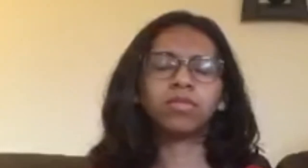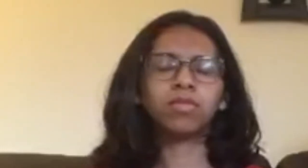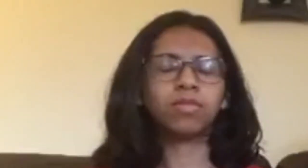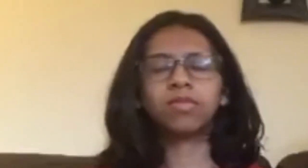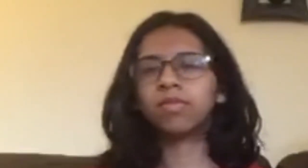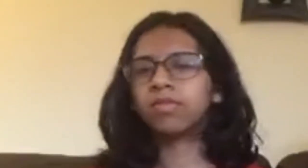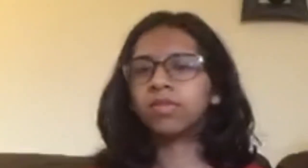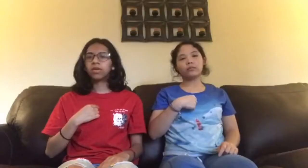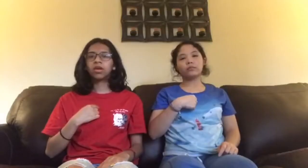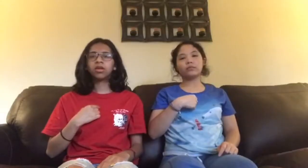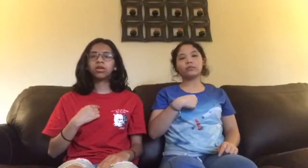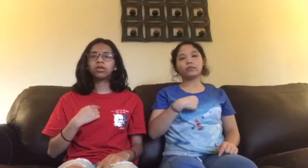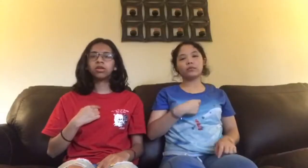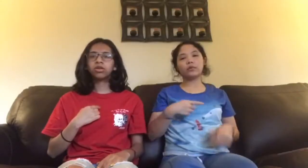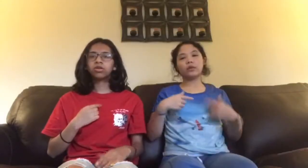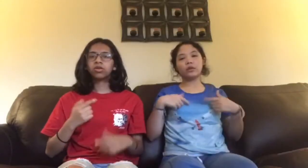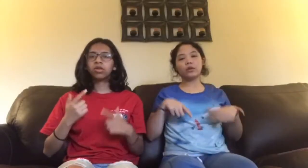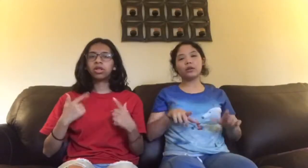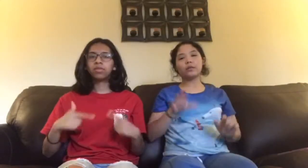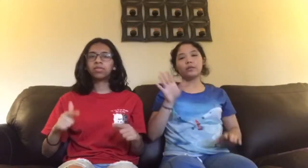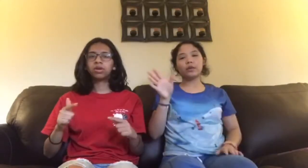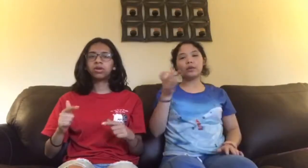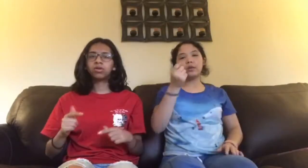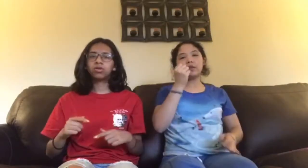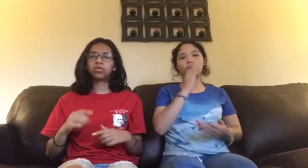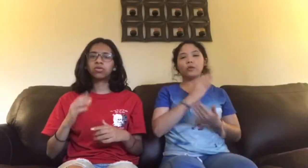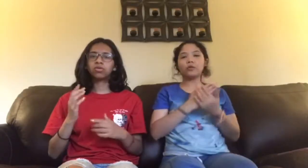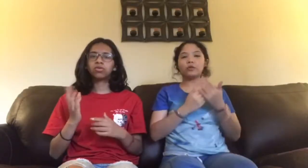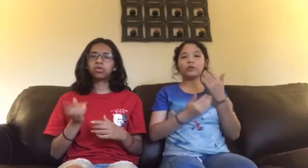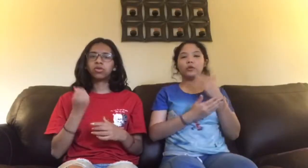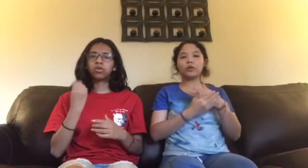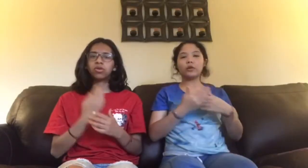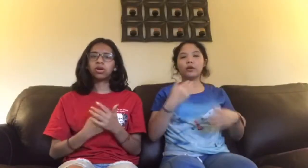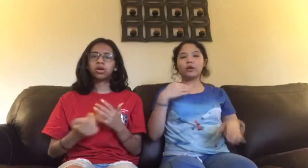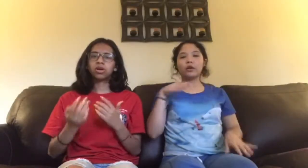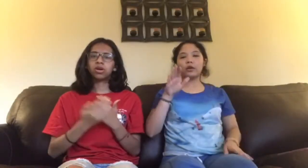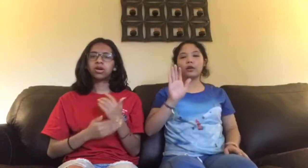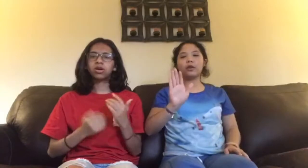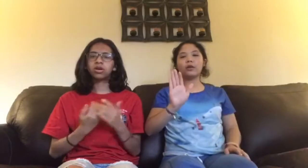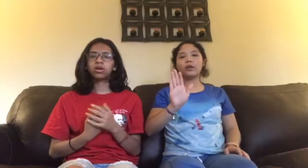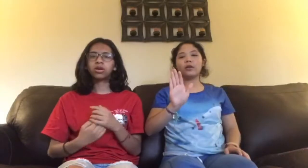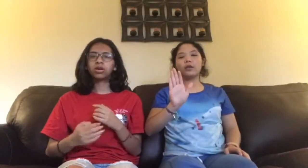You let me hold your hand